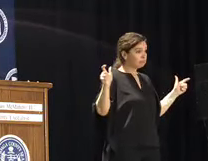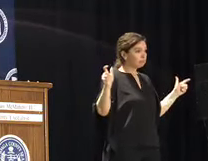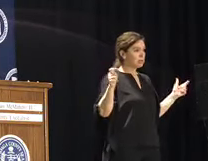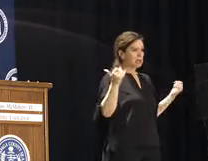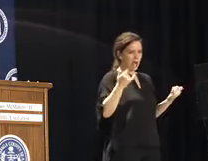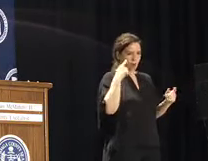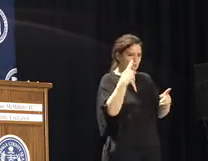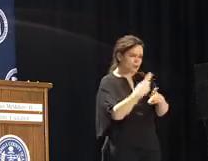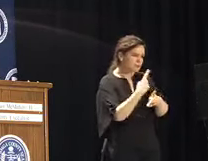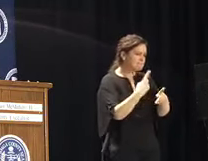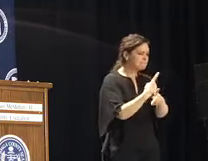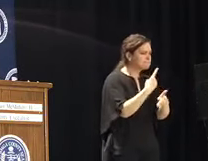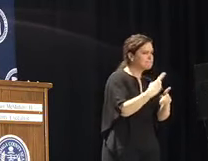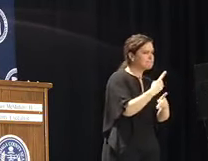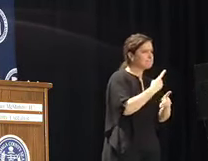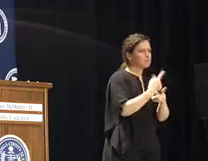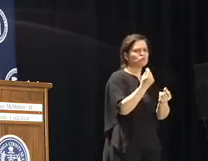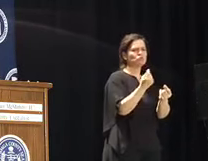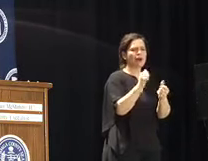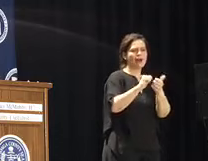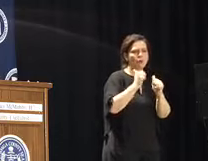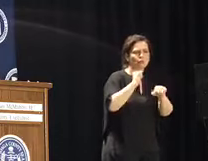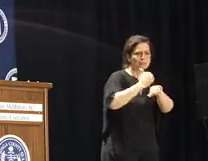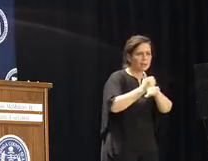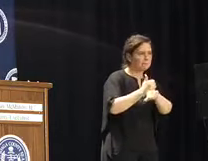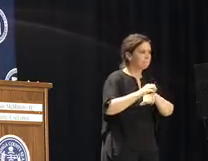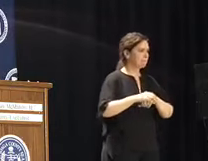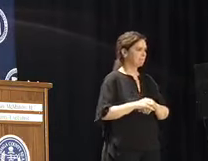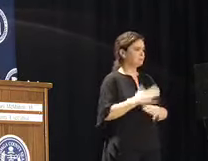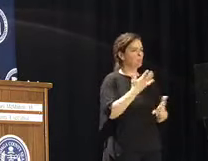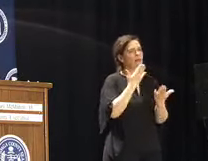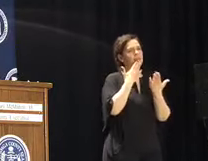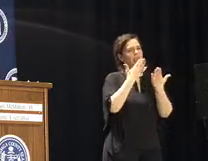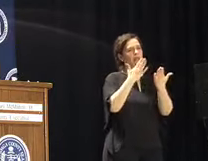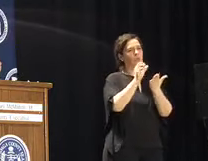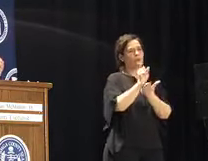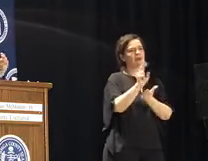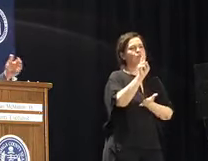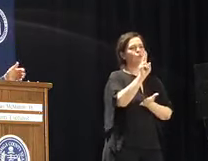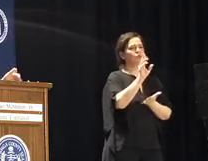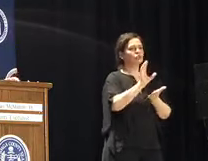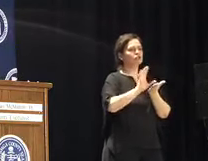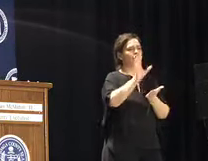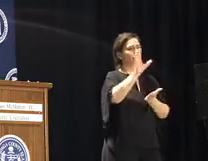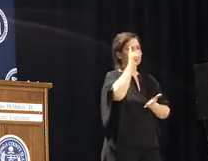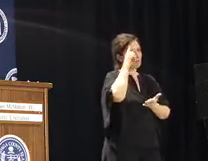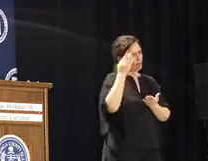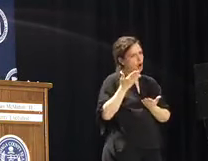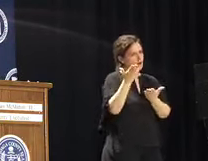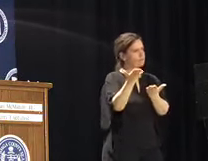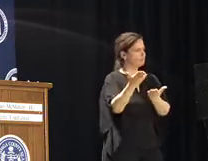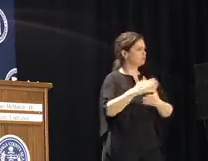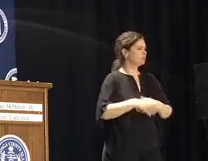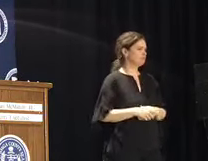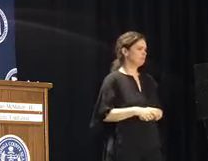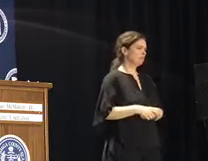thankful to Chancellor Severud, and we're also looking at other surge sites as well.